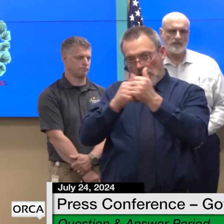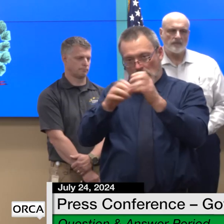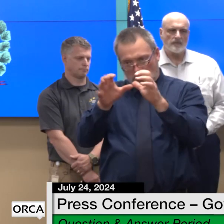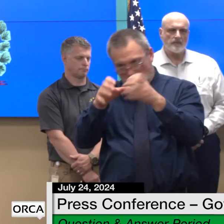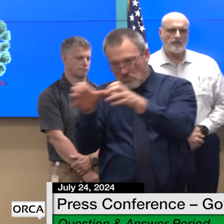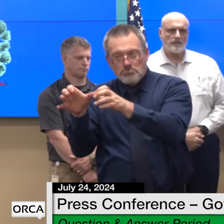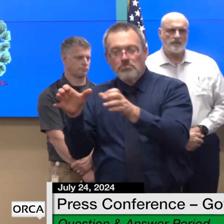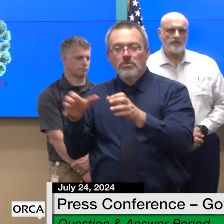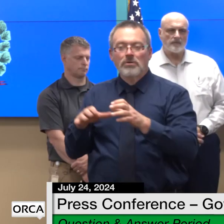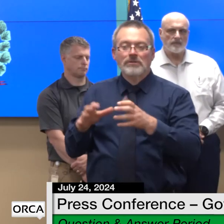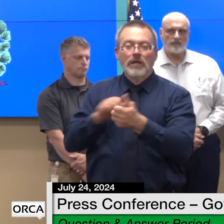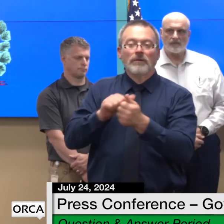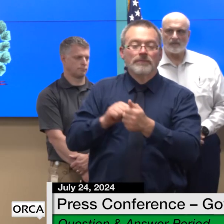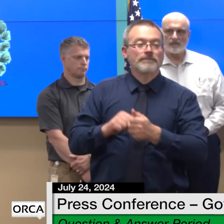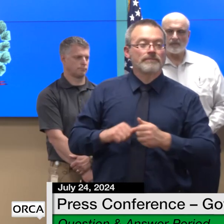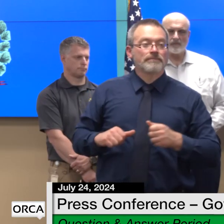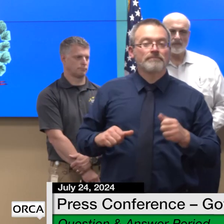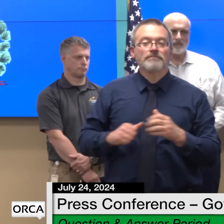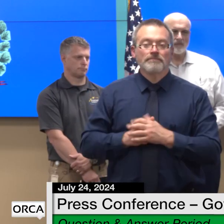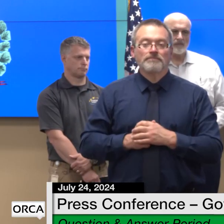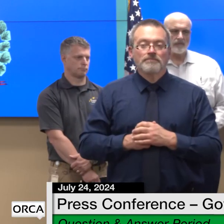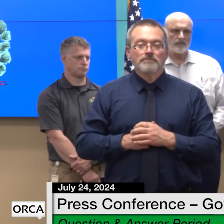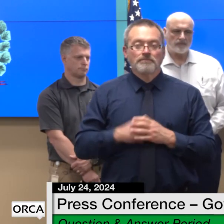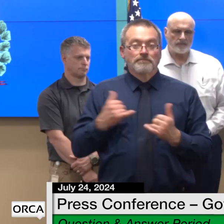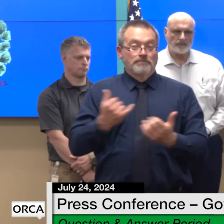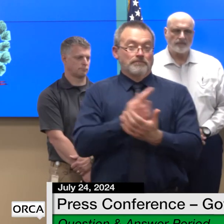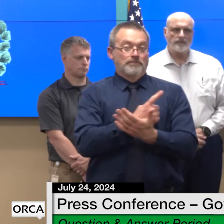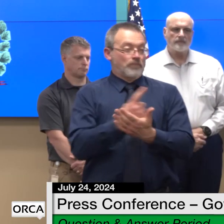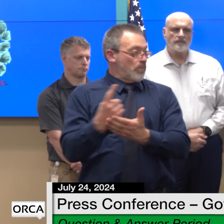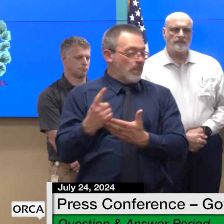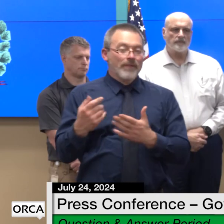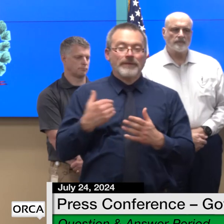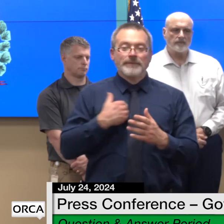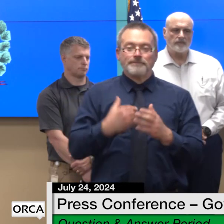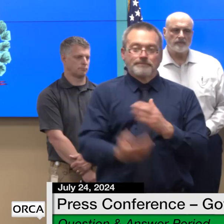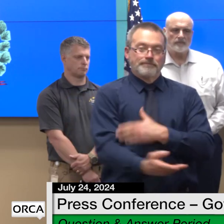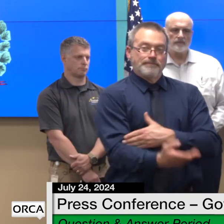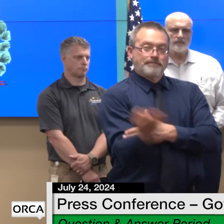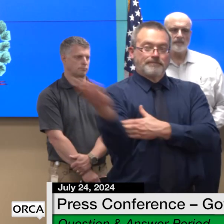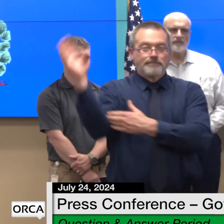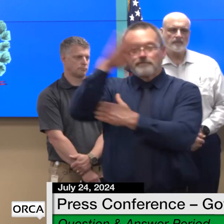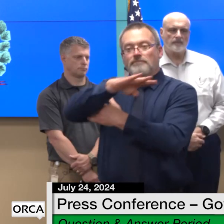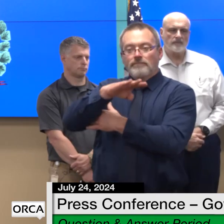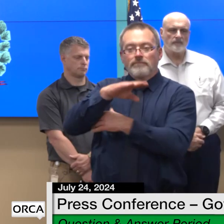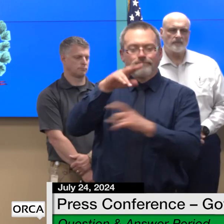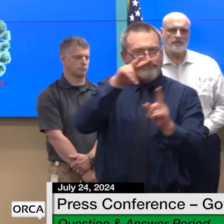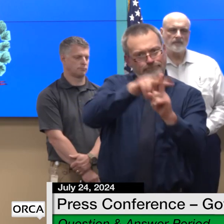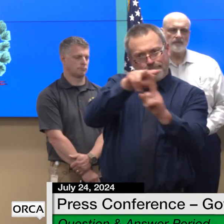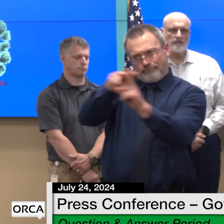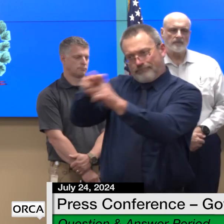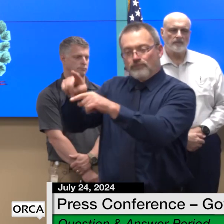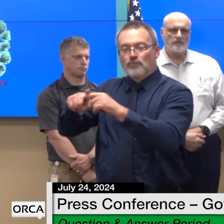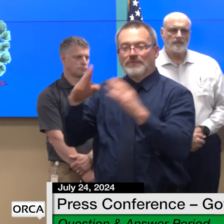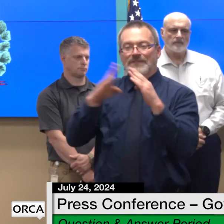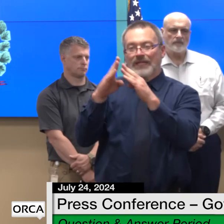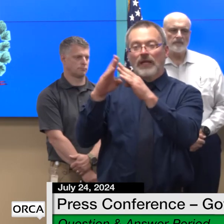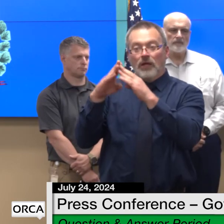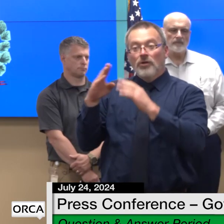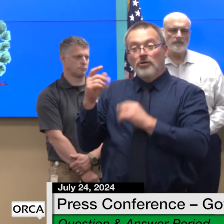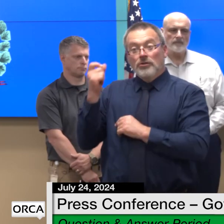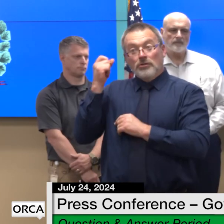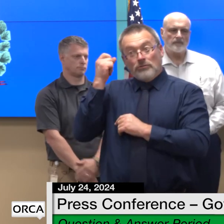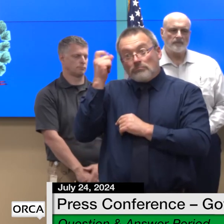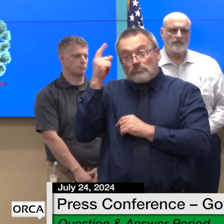week, and they have morning assignments and afternoon assignments for towns to visit. Again, this is important to remember that this is